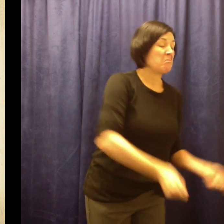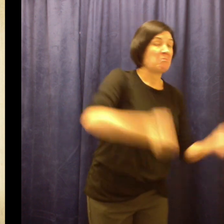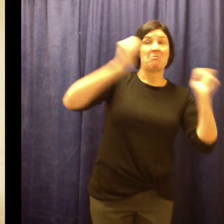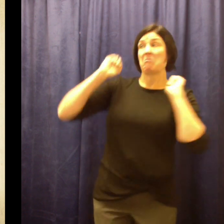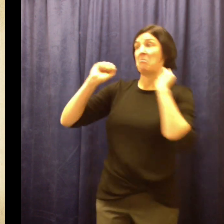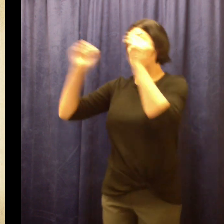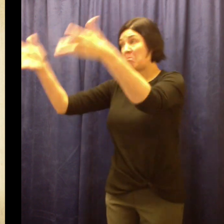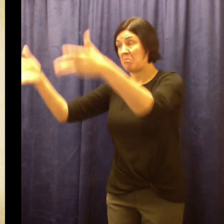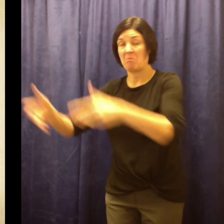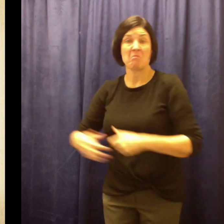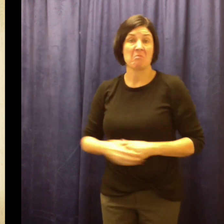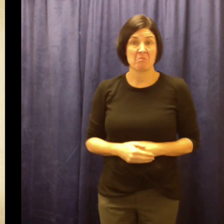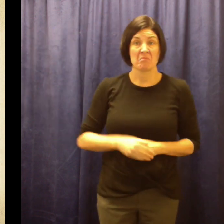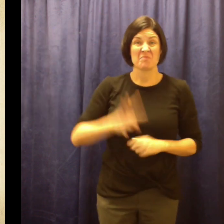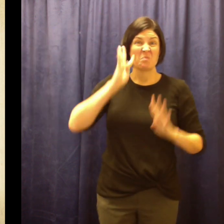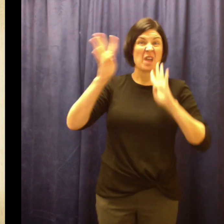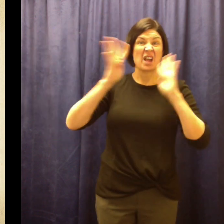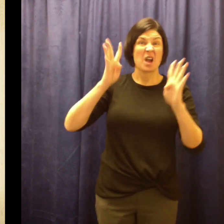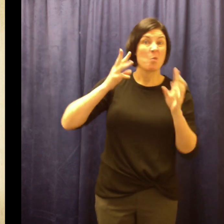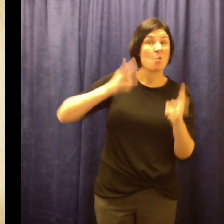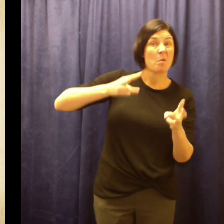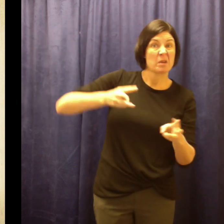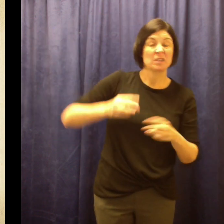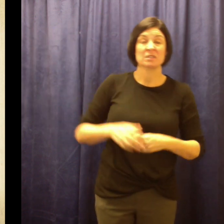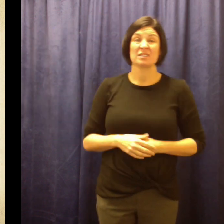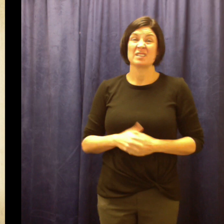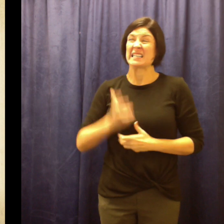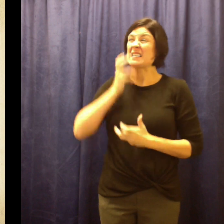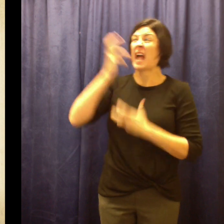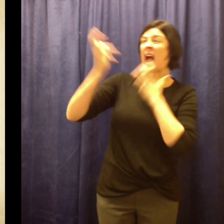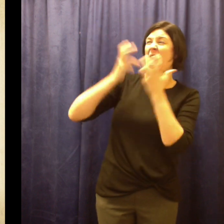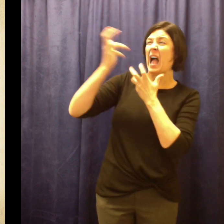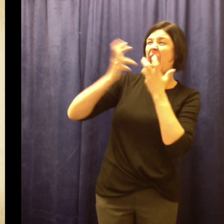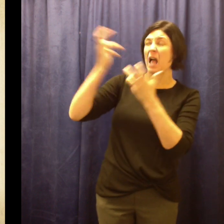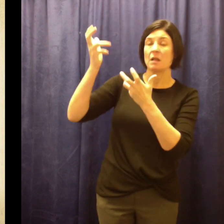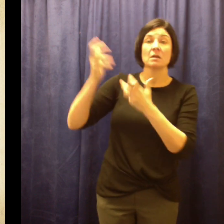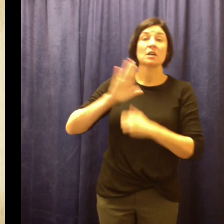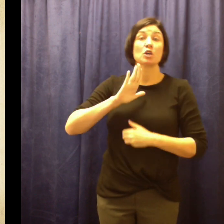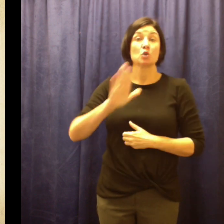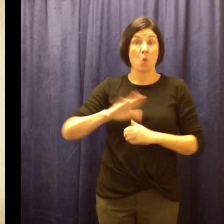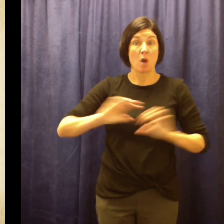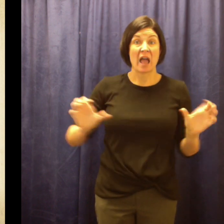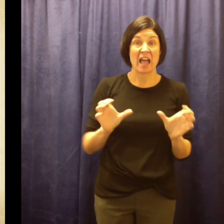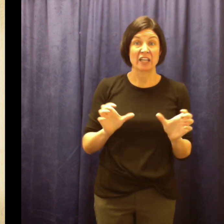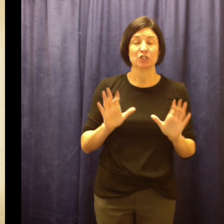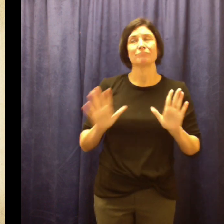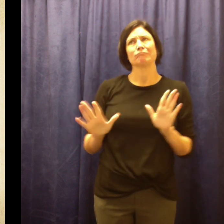weapon, yelling, committing to your actions.